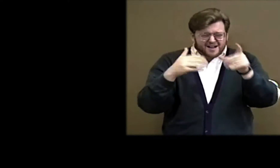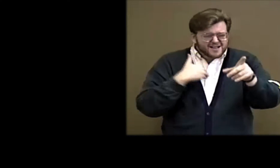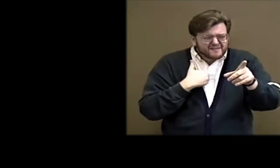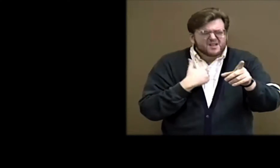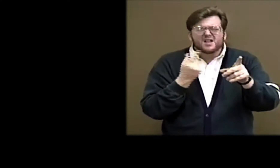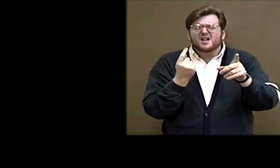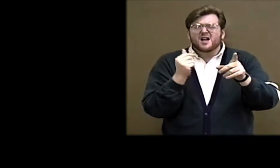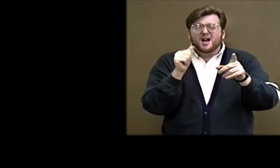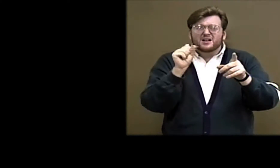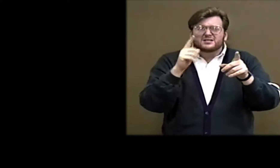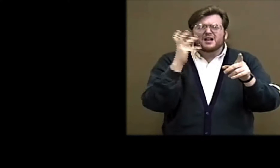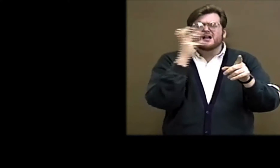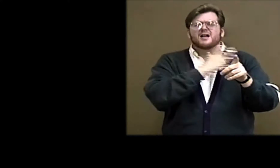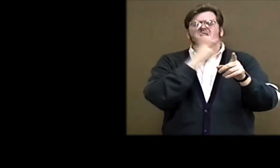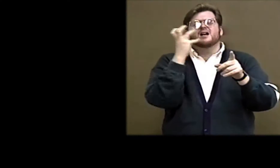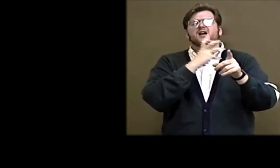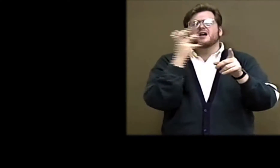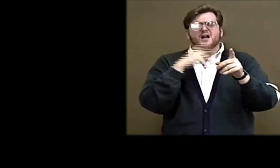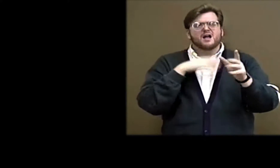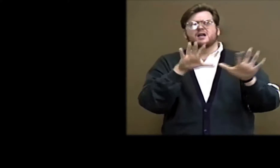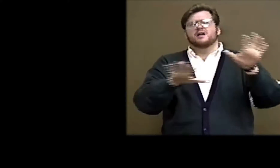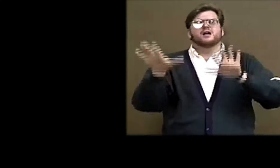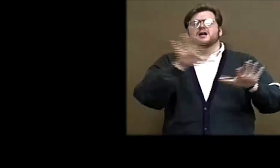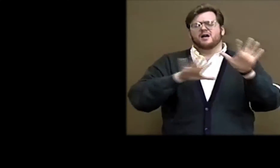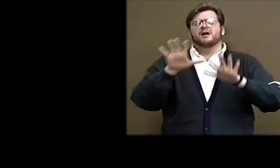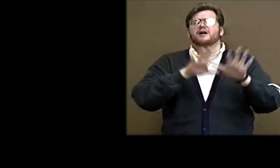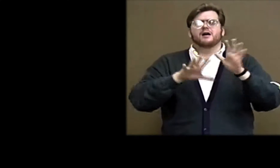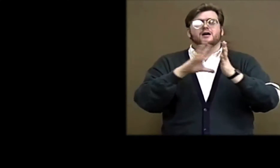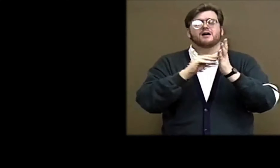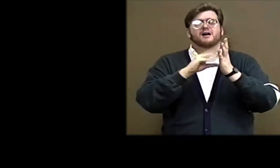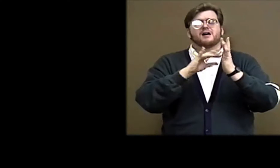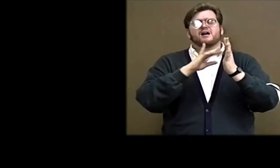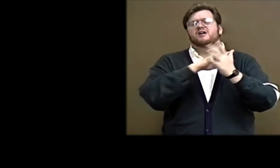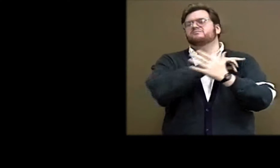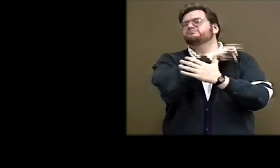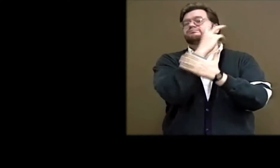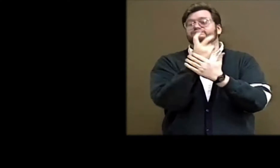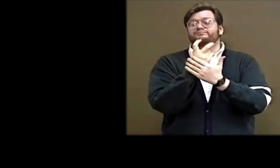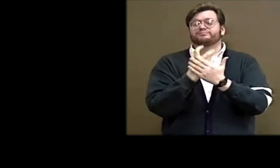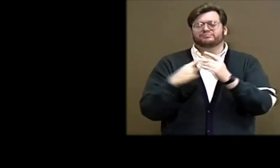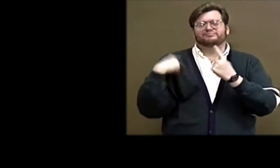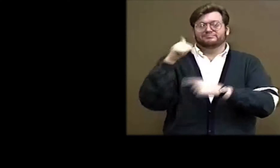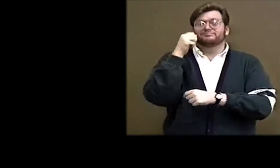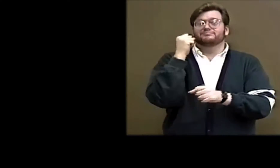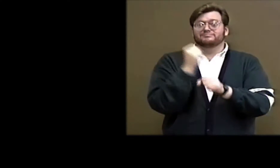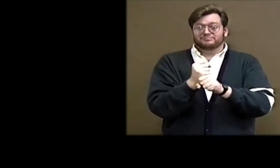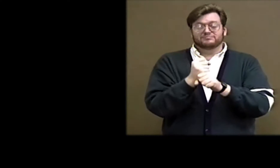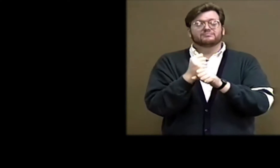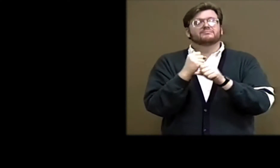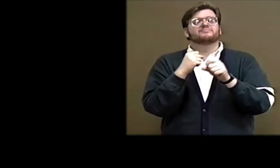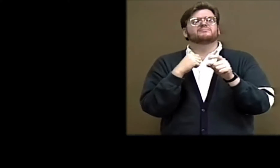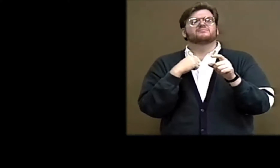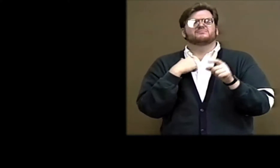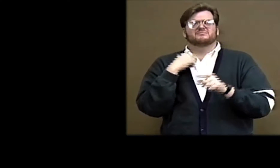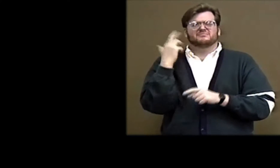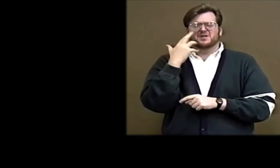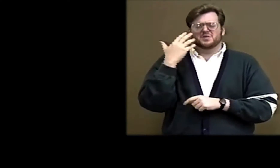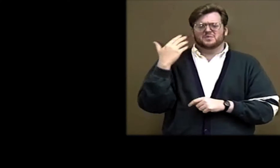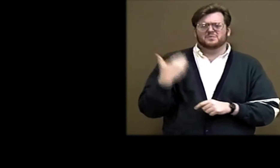utterly consumed by it. It changed my world. Since then, for the past 10 years, American Sign Language has been an important tool